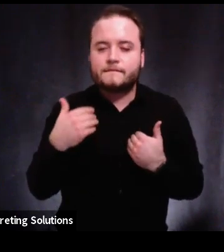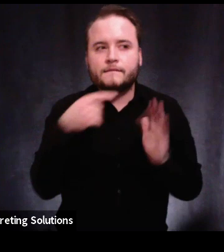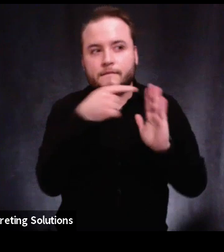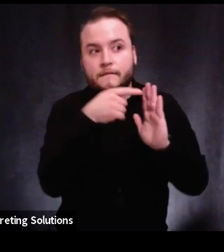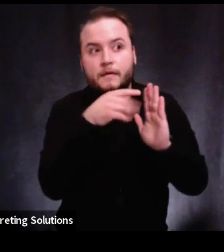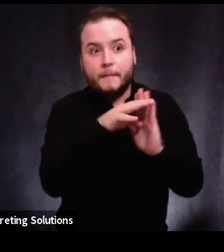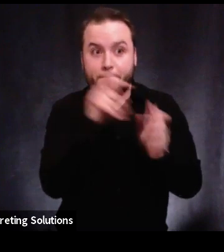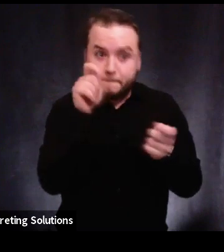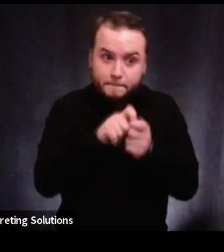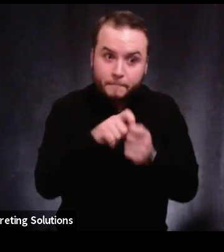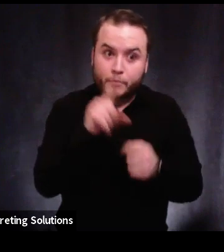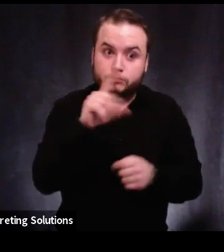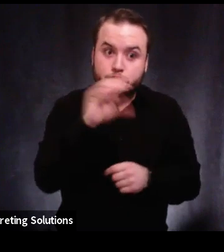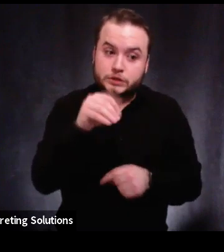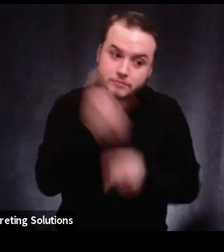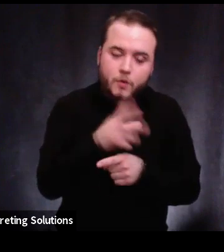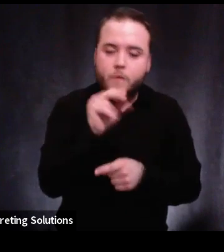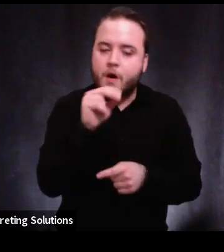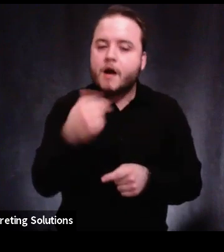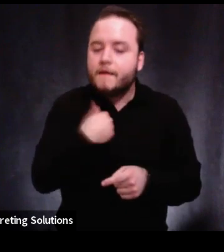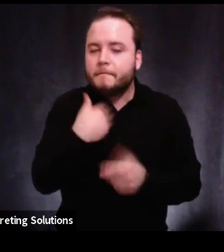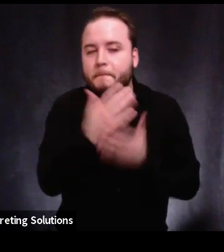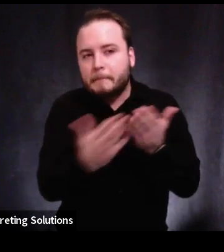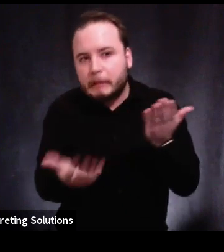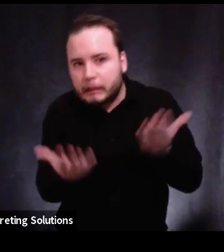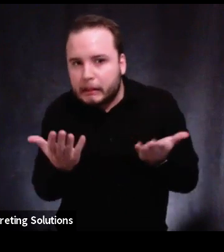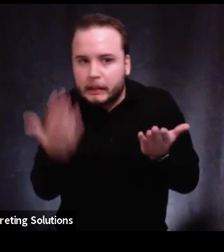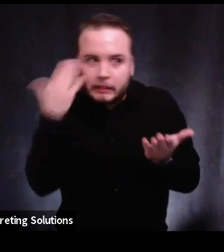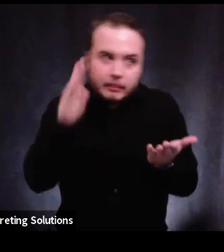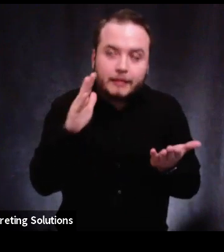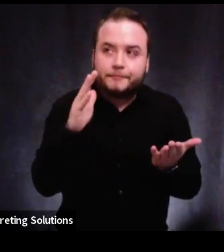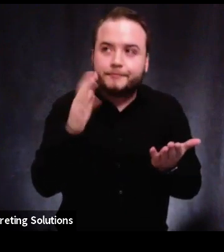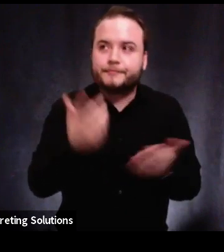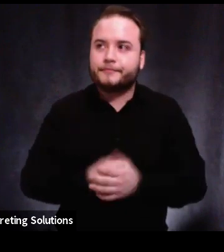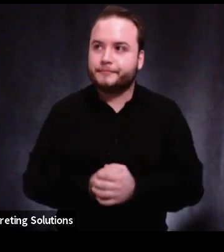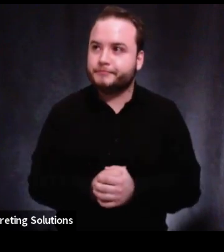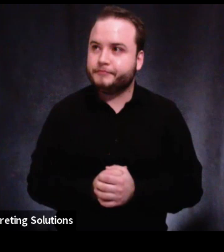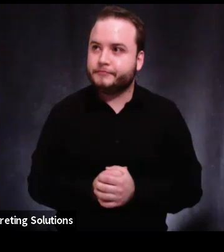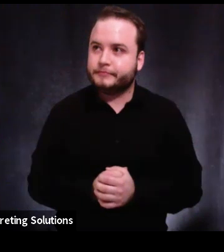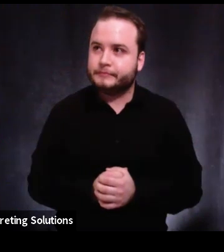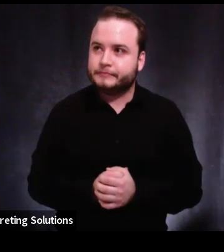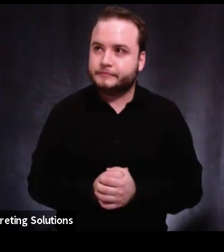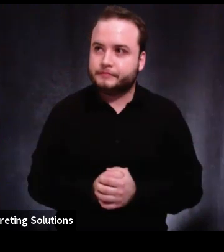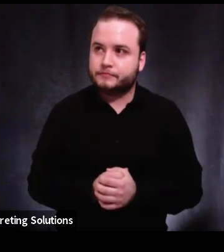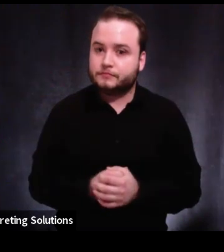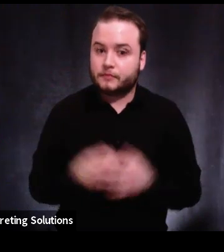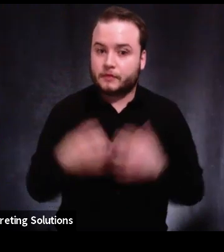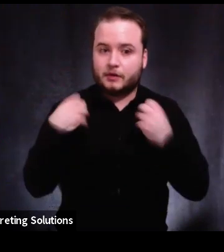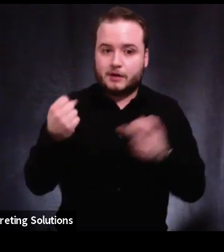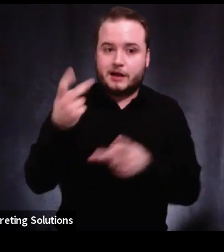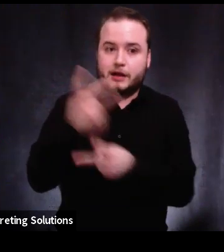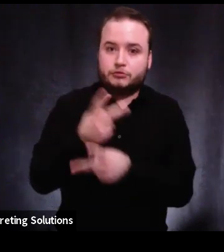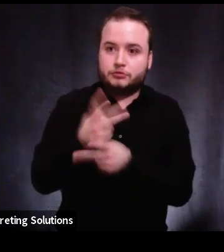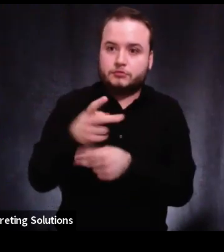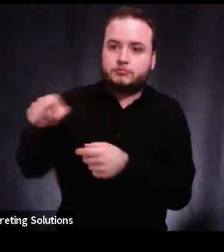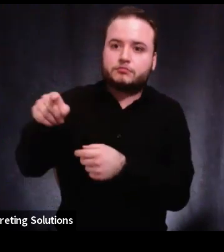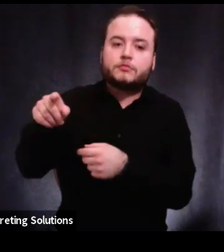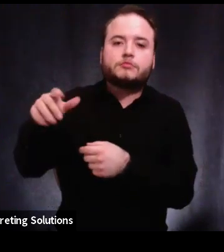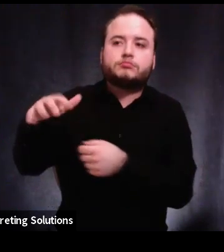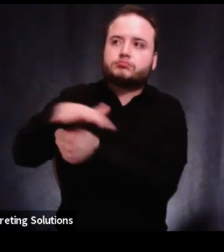the healthcare industry is worried about being appropriately prepared for